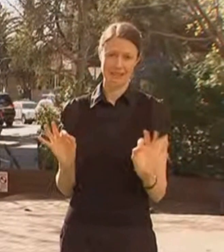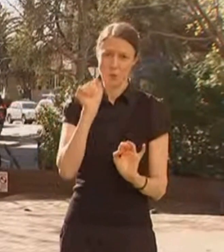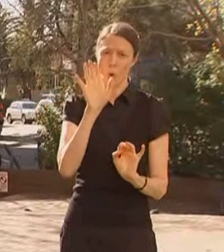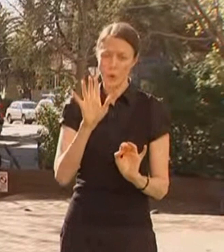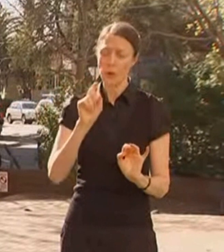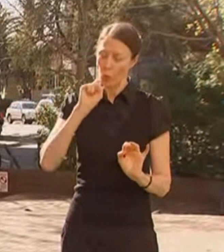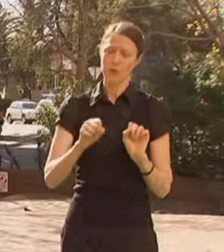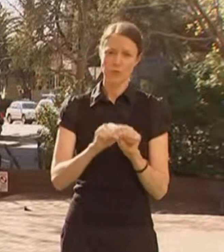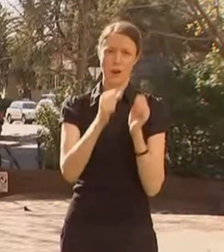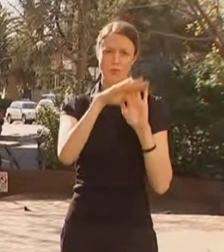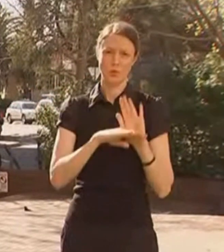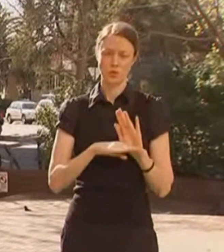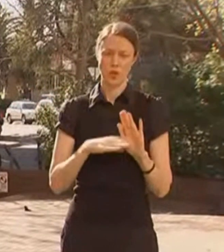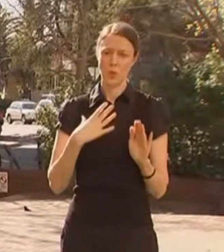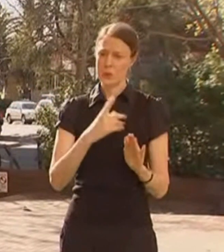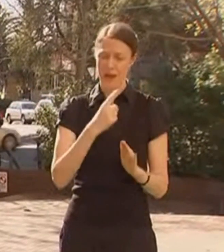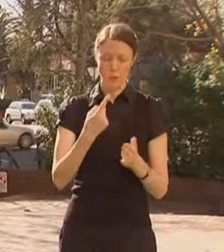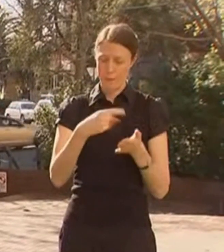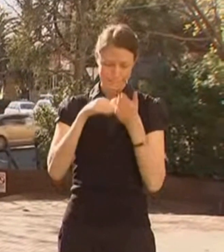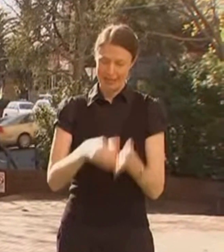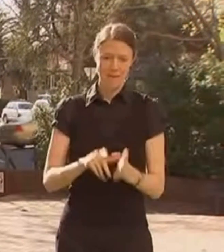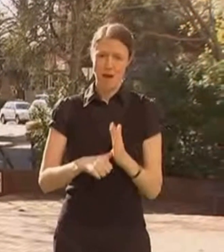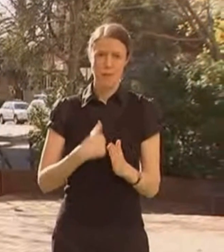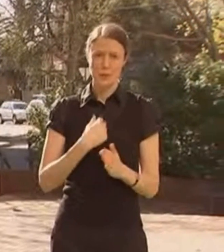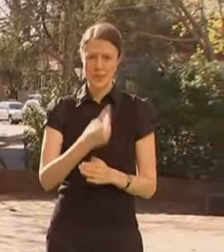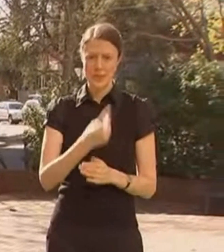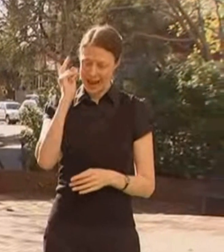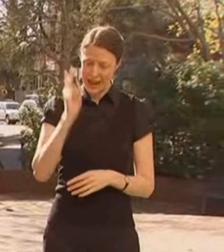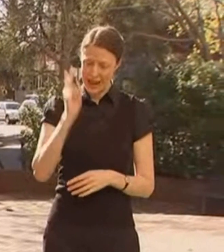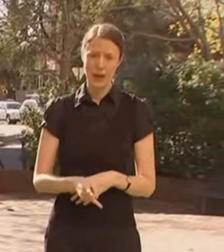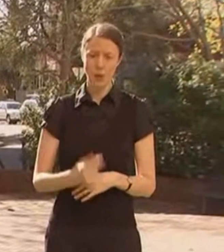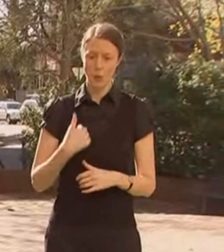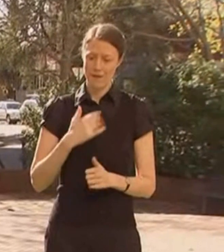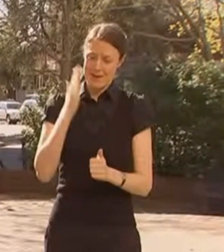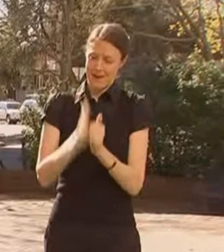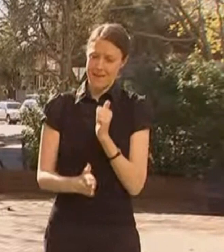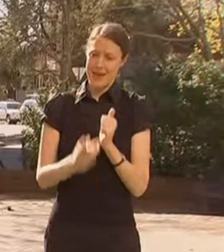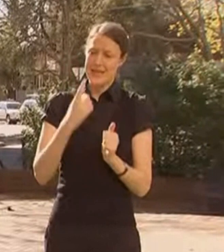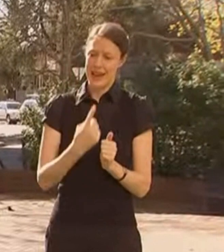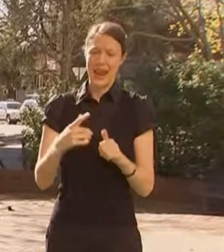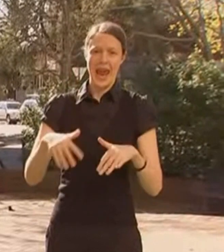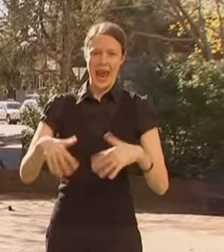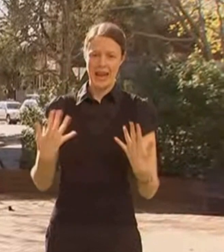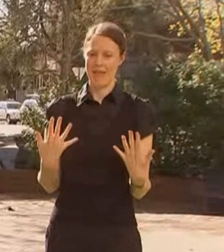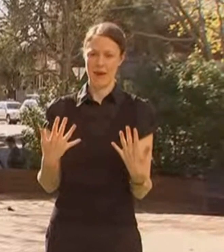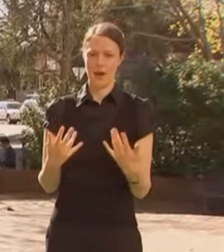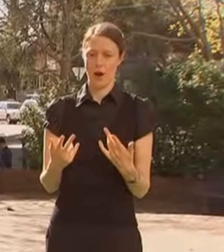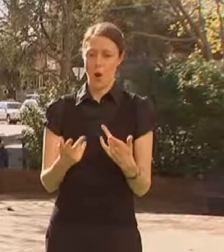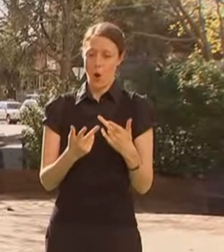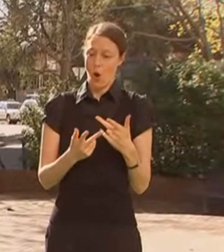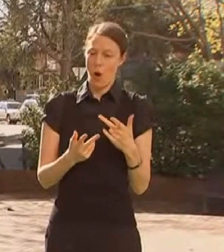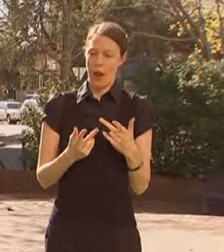If the police commissioner was confident that the expression tomorrow publicly complied with the health